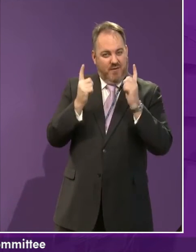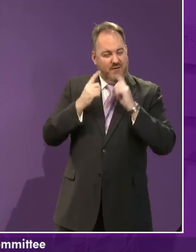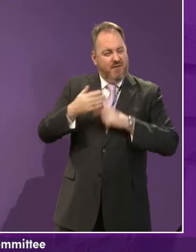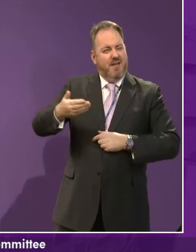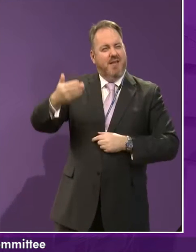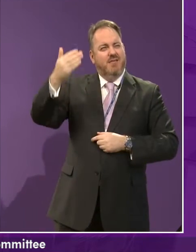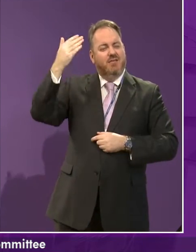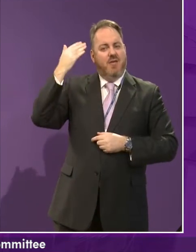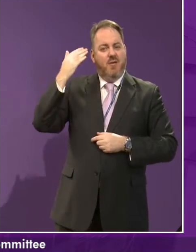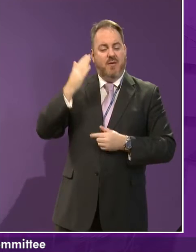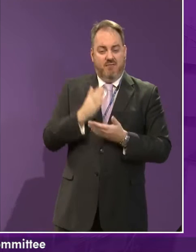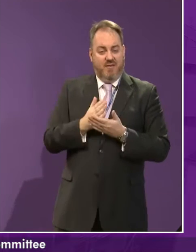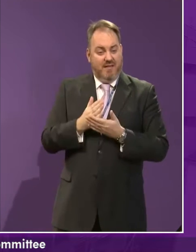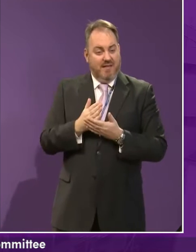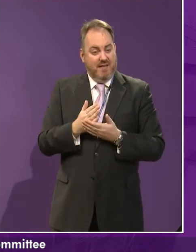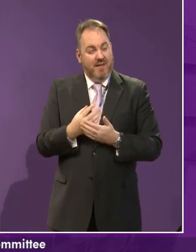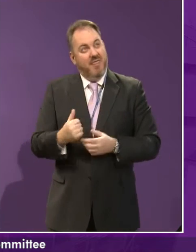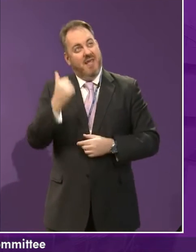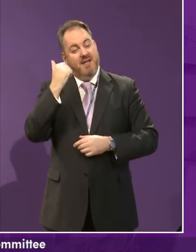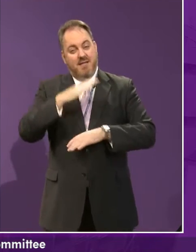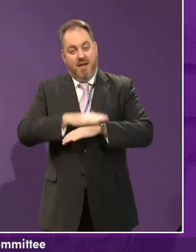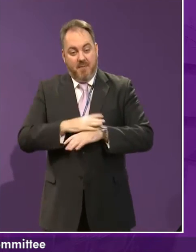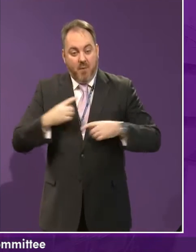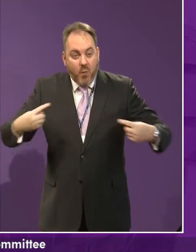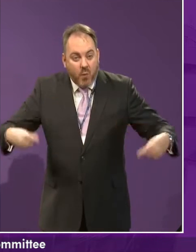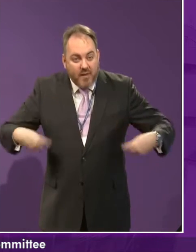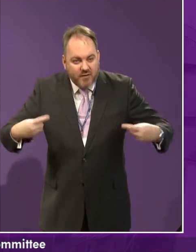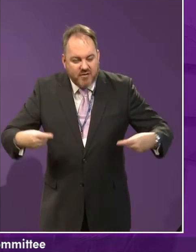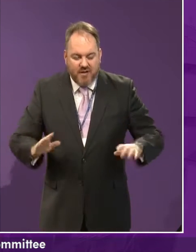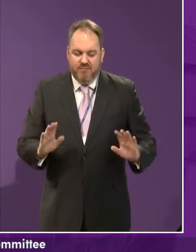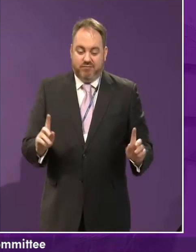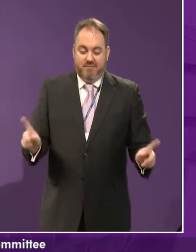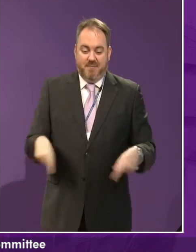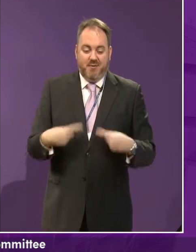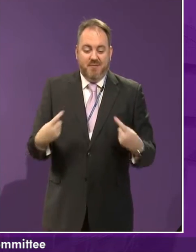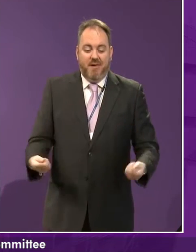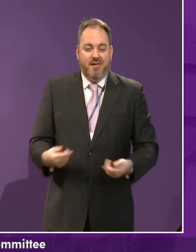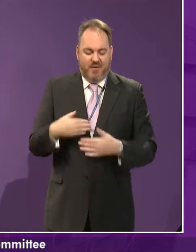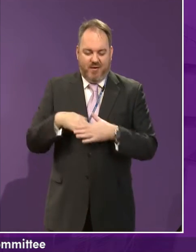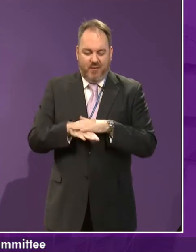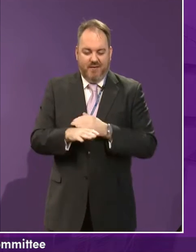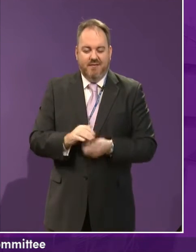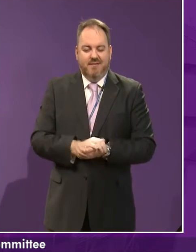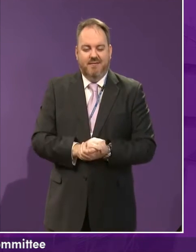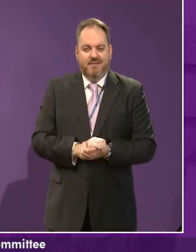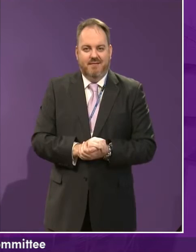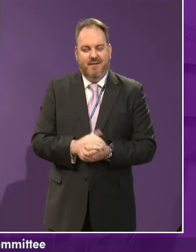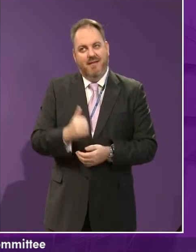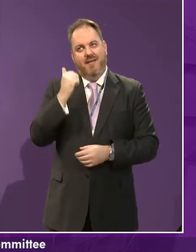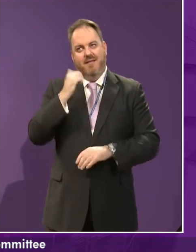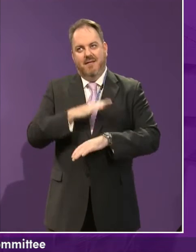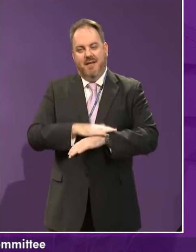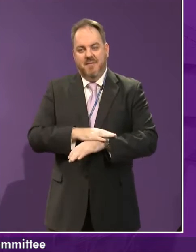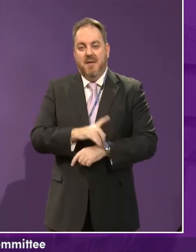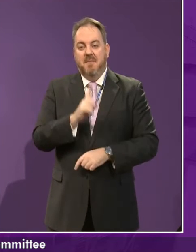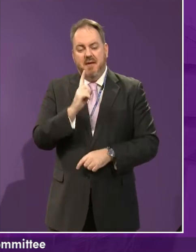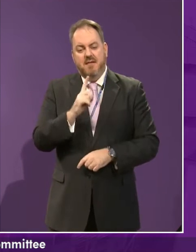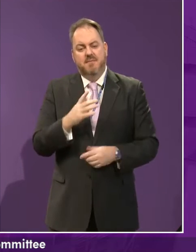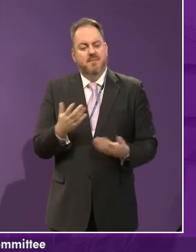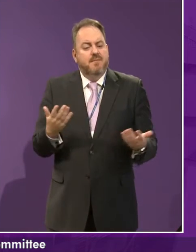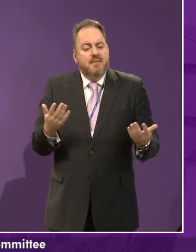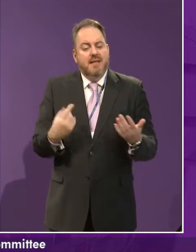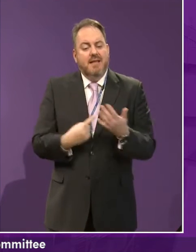if you were in a wheelchair, it just wasn't able to get in by a wheelchair. When you assess someone and you find you cannot meet their needs,